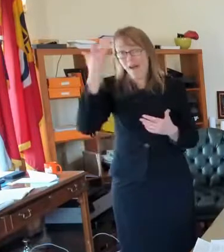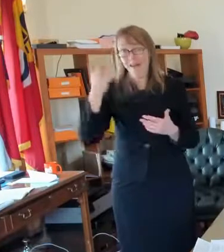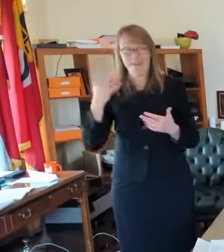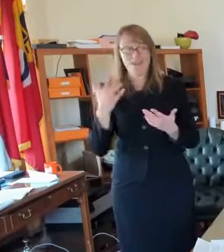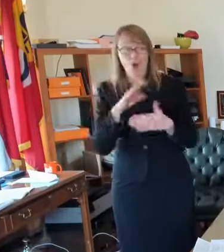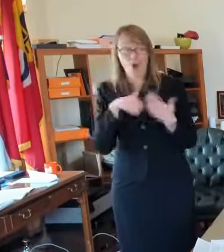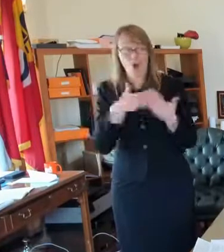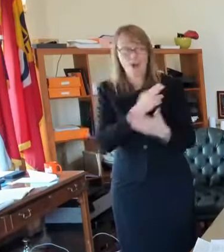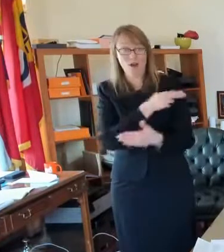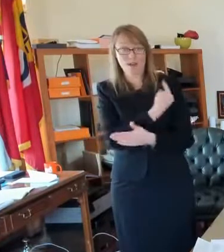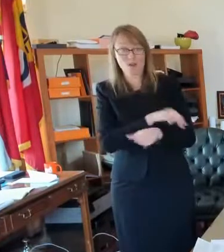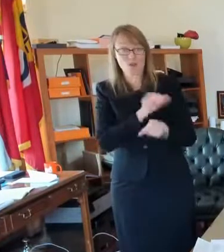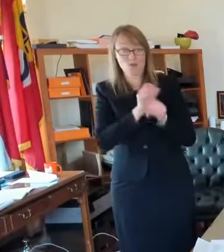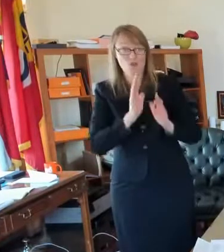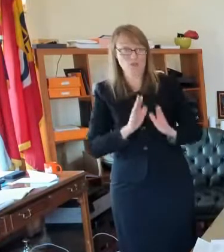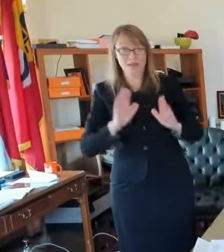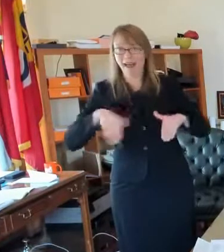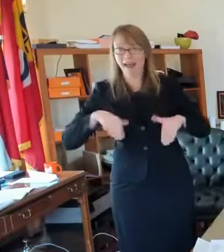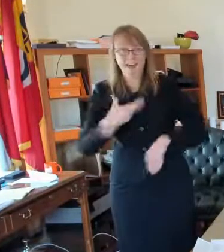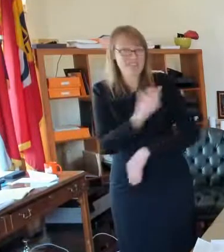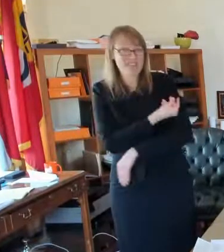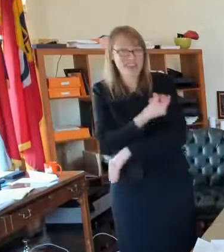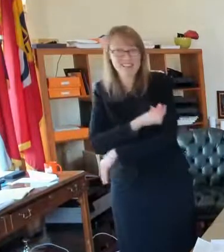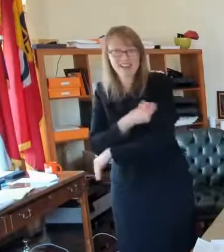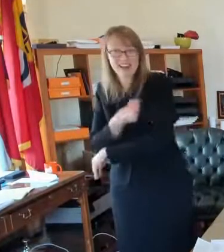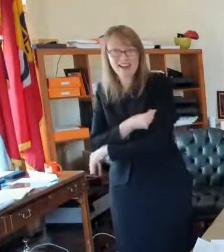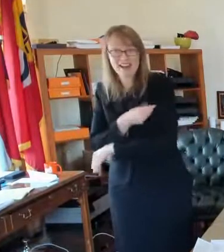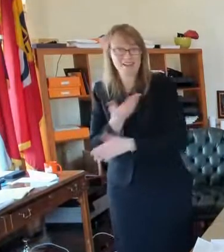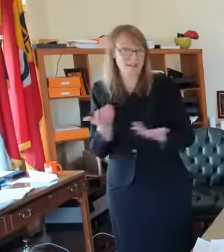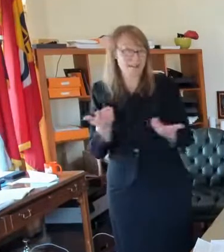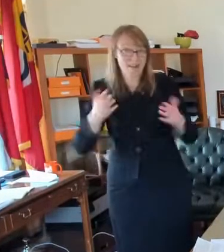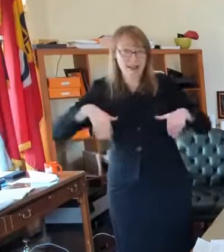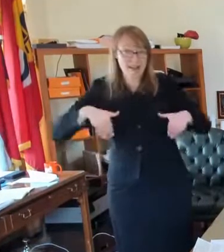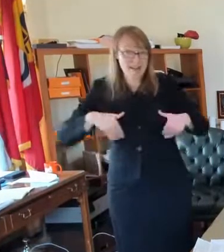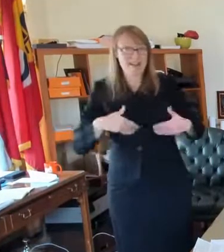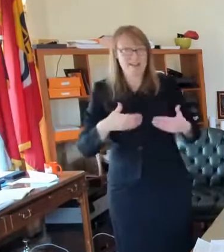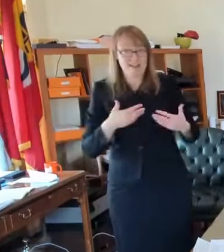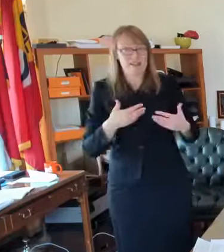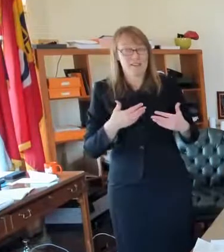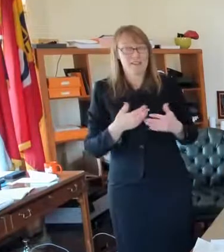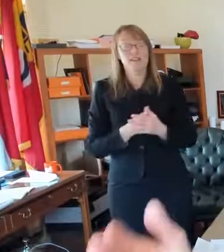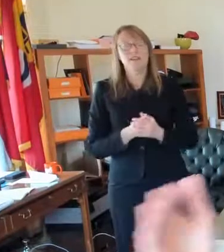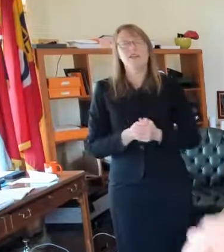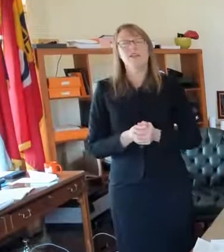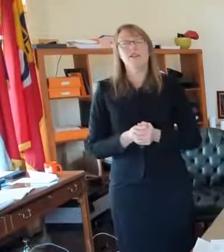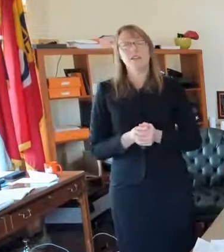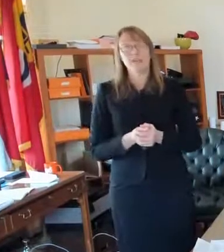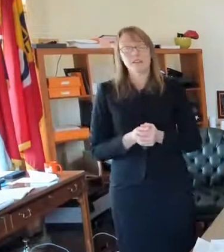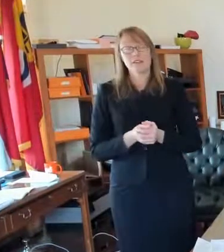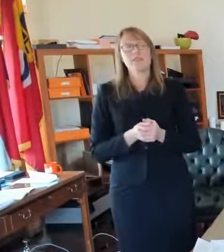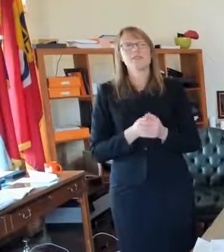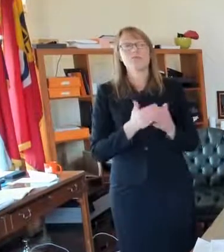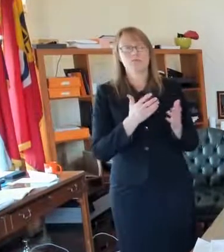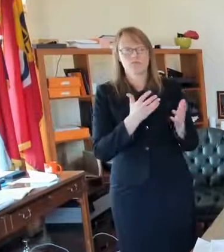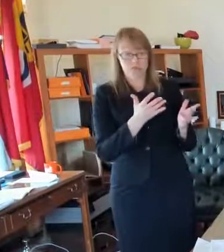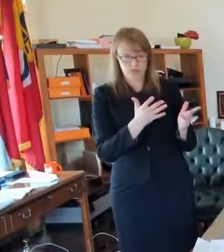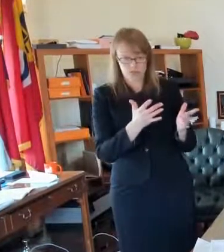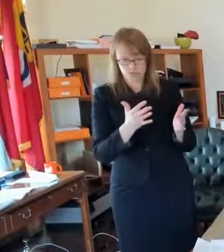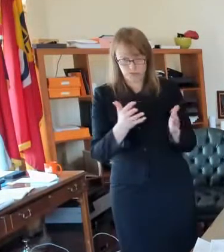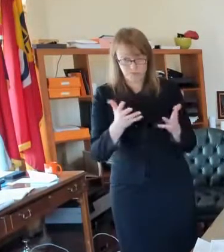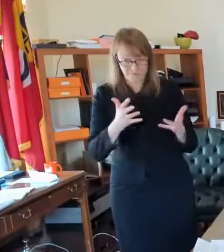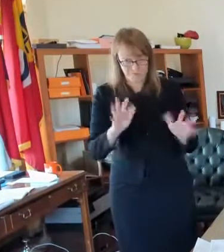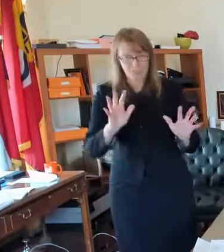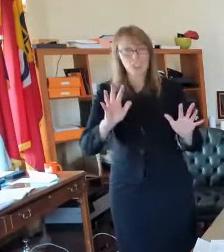hospital workers and frontline hospital workers. So as soon as we do go to another phase, it will